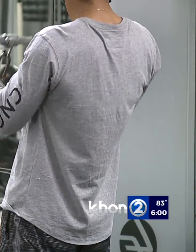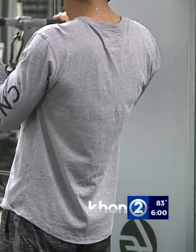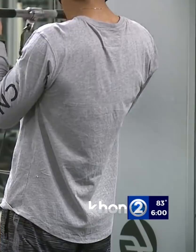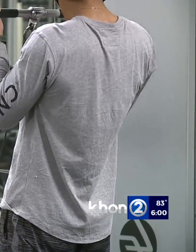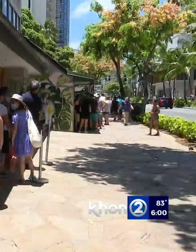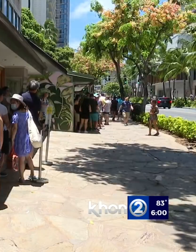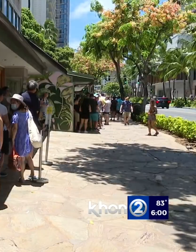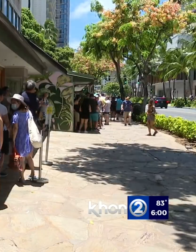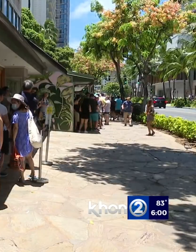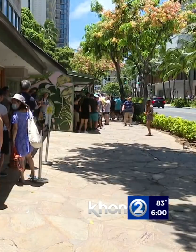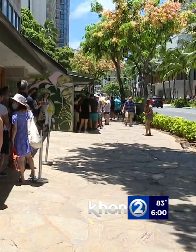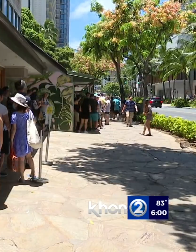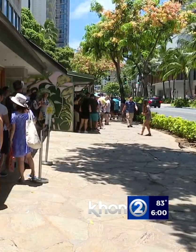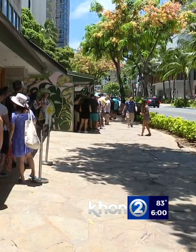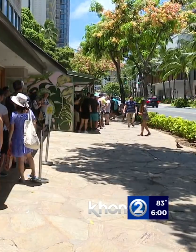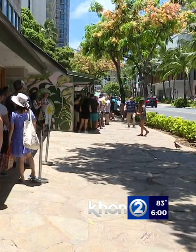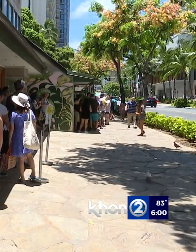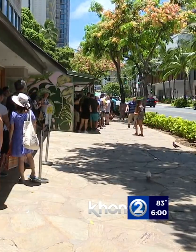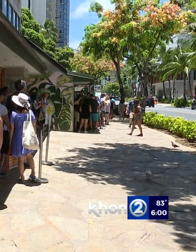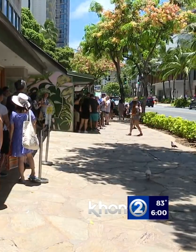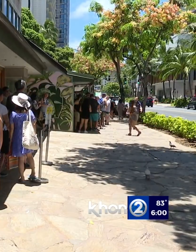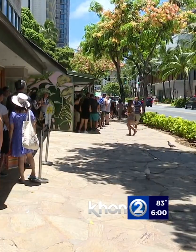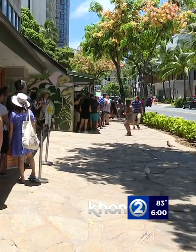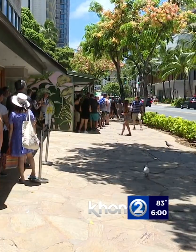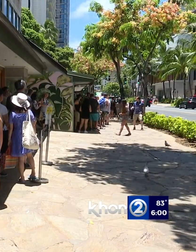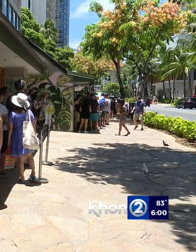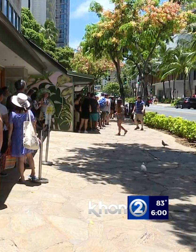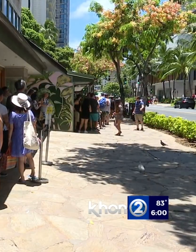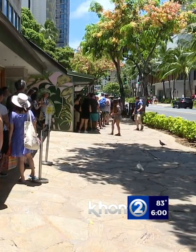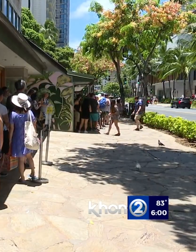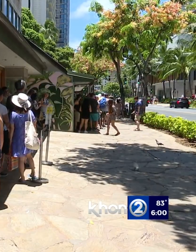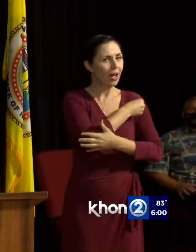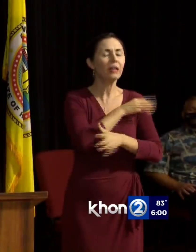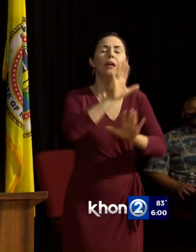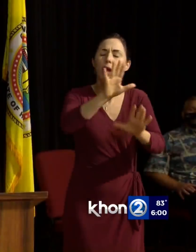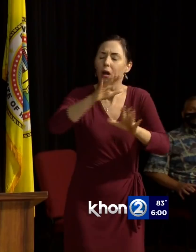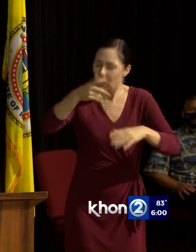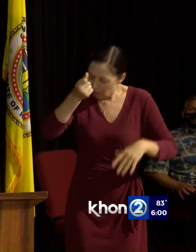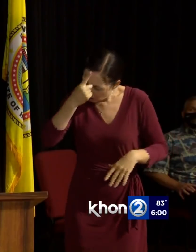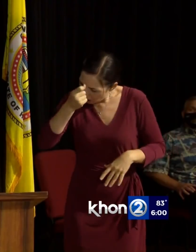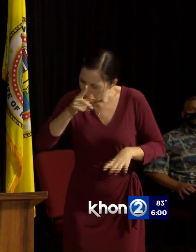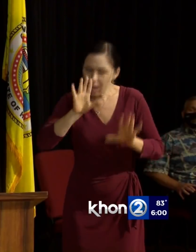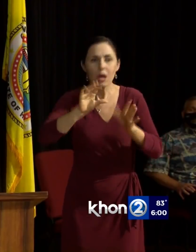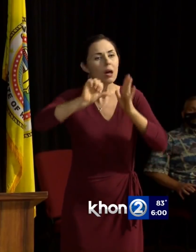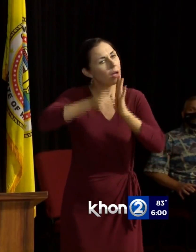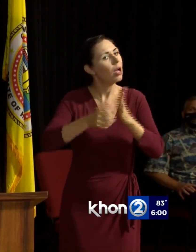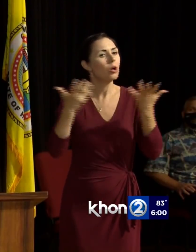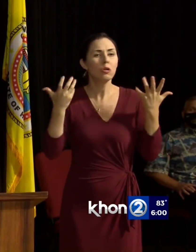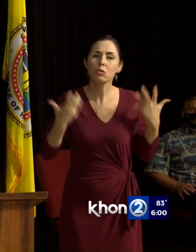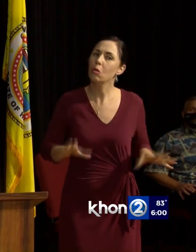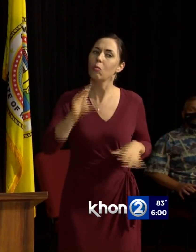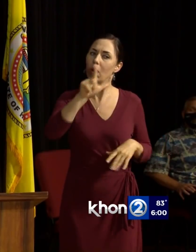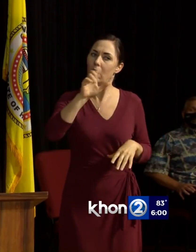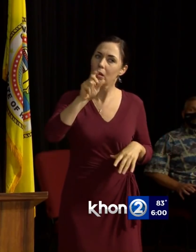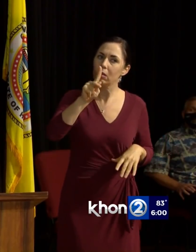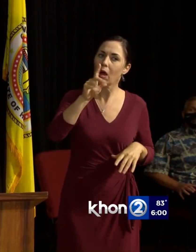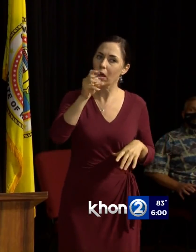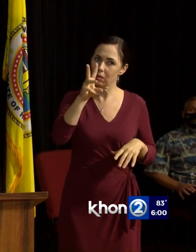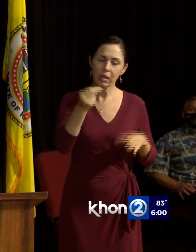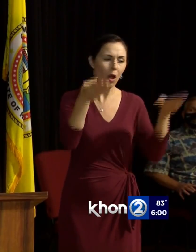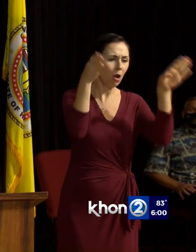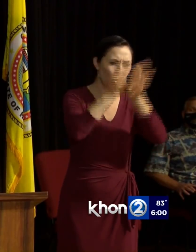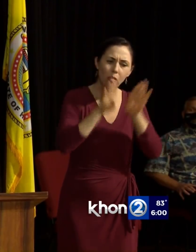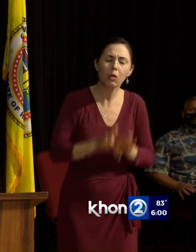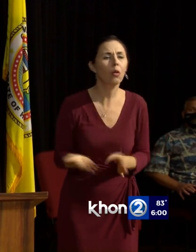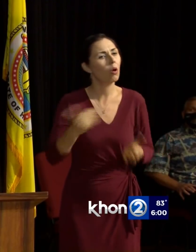COVID test result within the past 48 hours to get in. We don't want a lockdown, but we need to all work together to ensure we don't have to